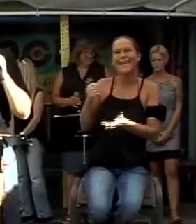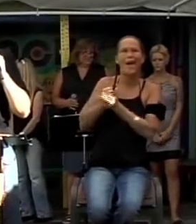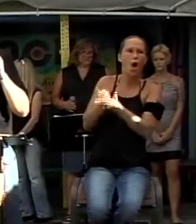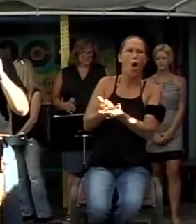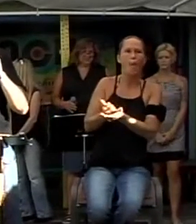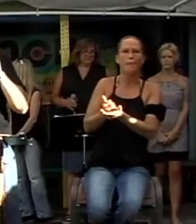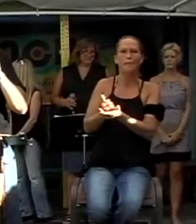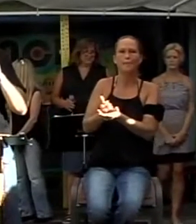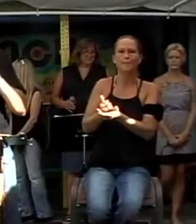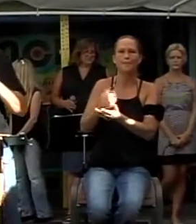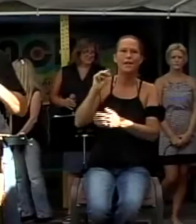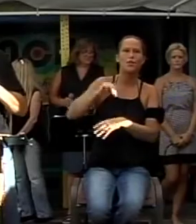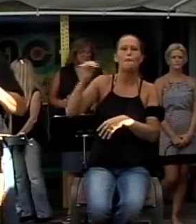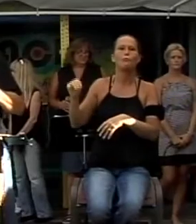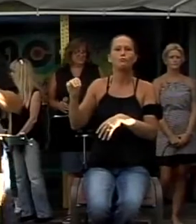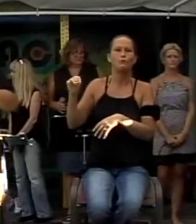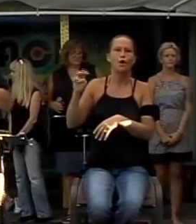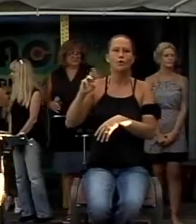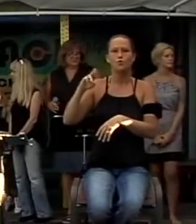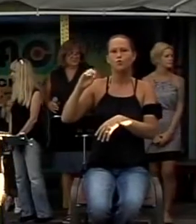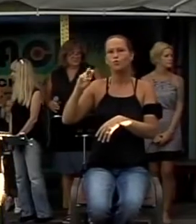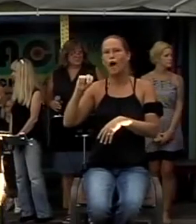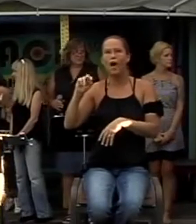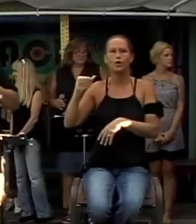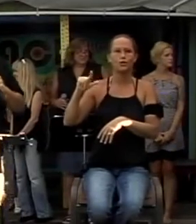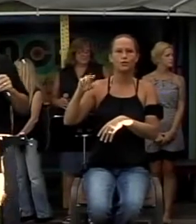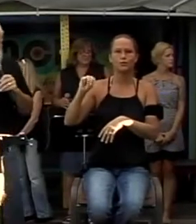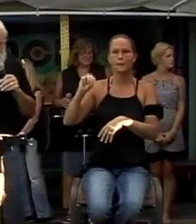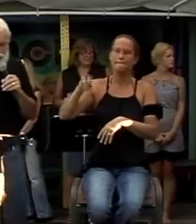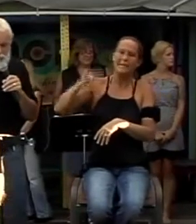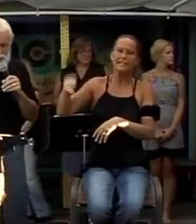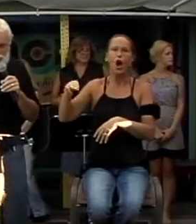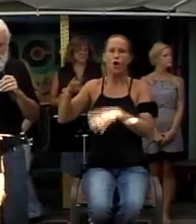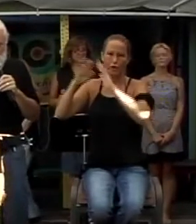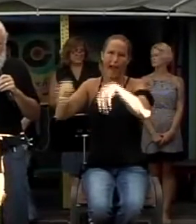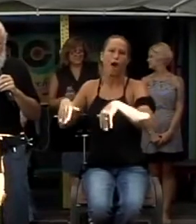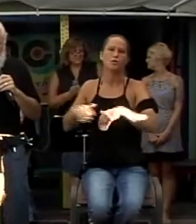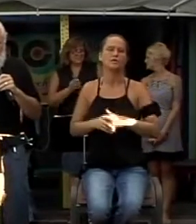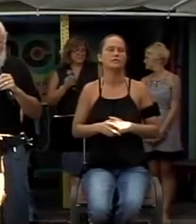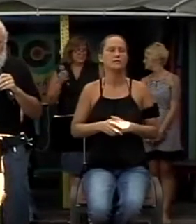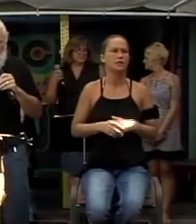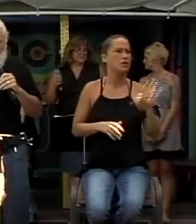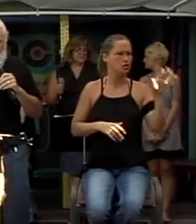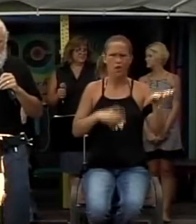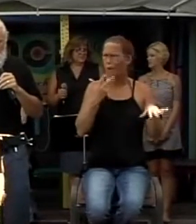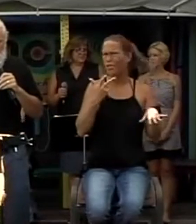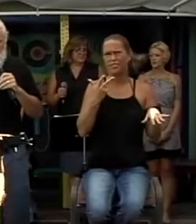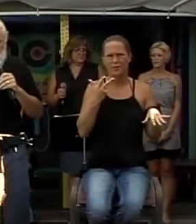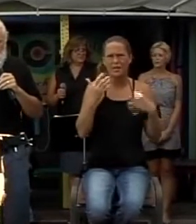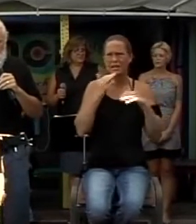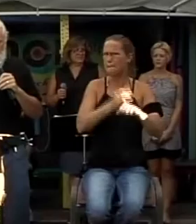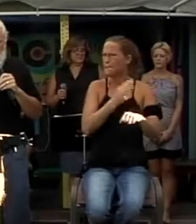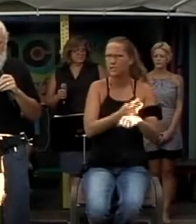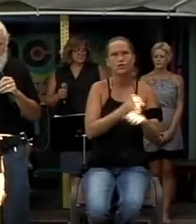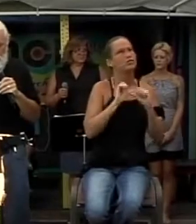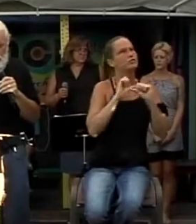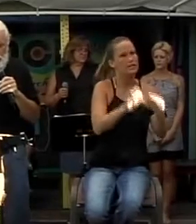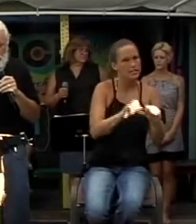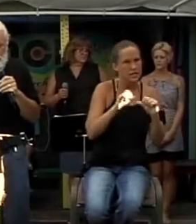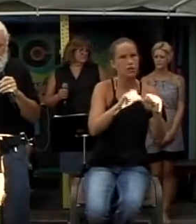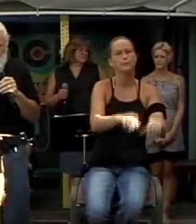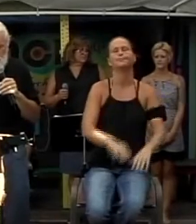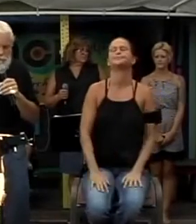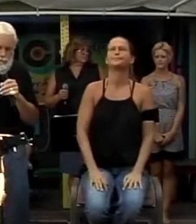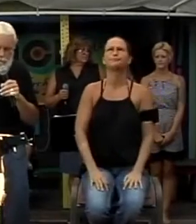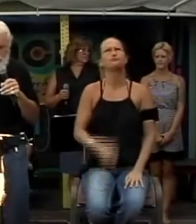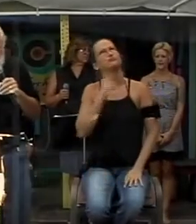points at the Human Services Club at the college. So those are 3 things that we're still doing. And what